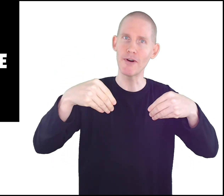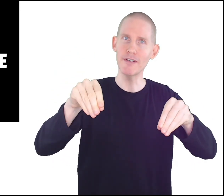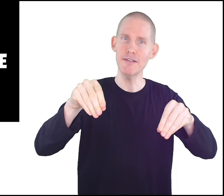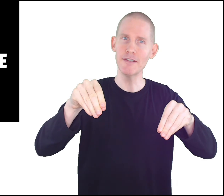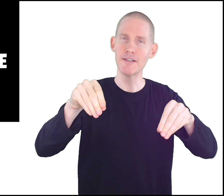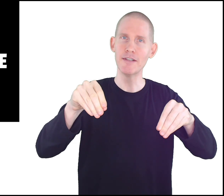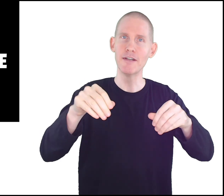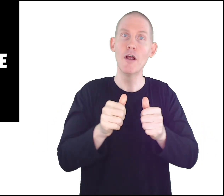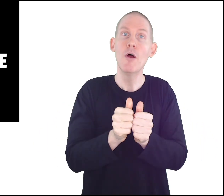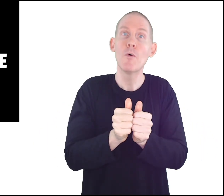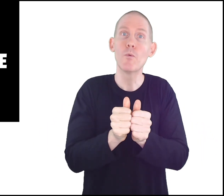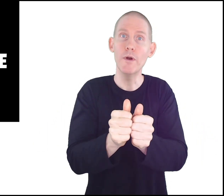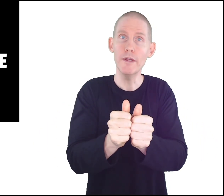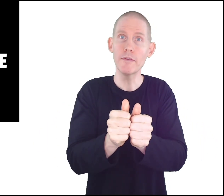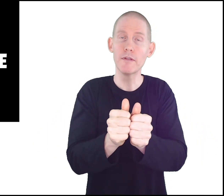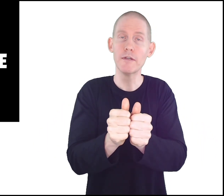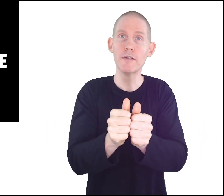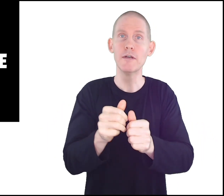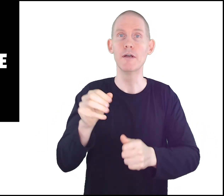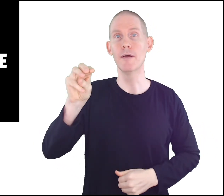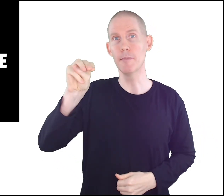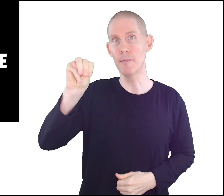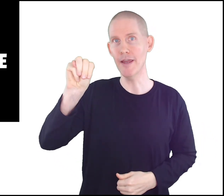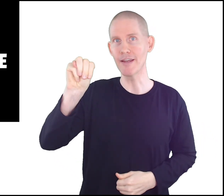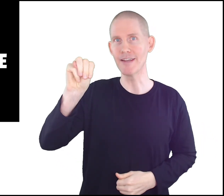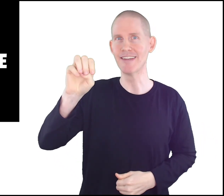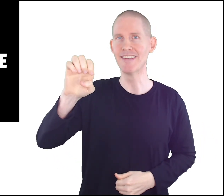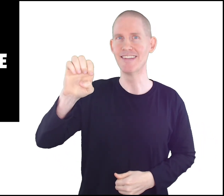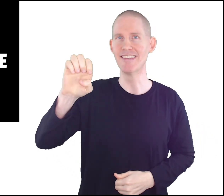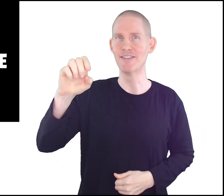store with Meg.